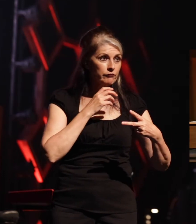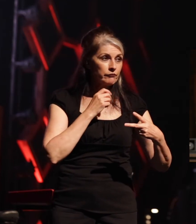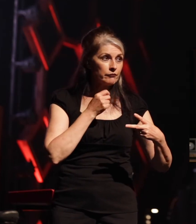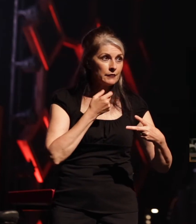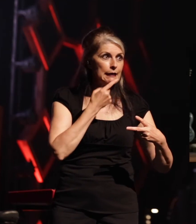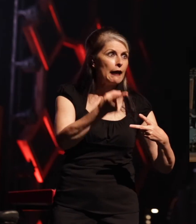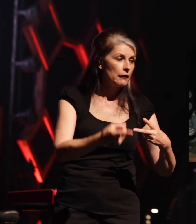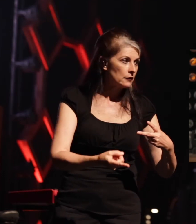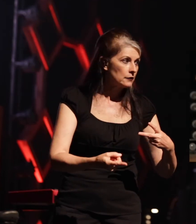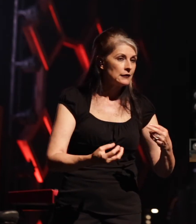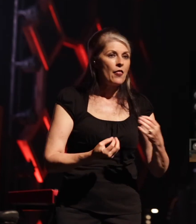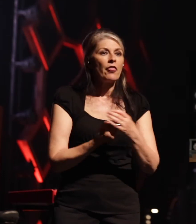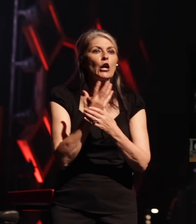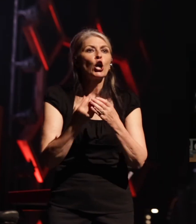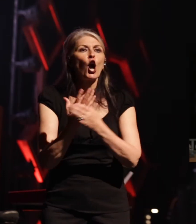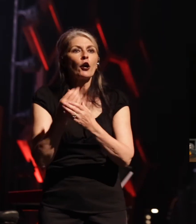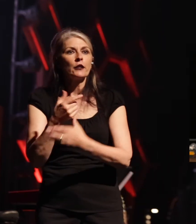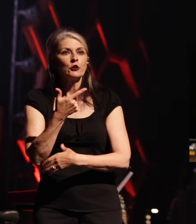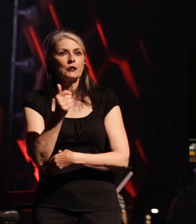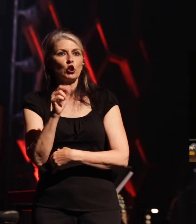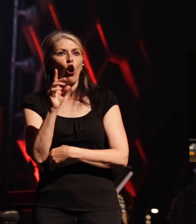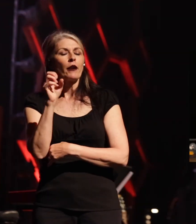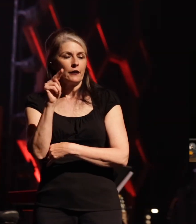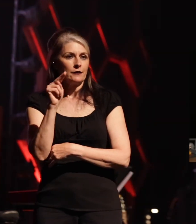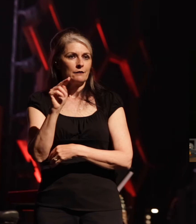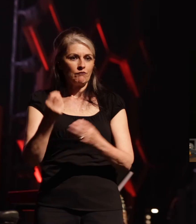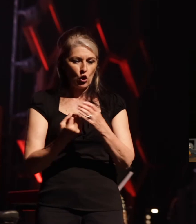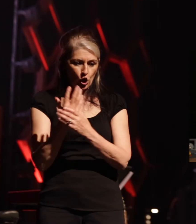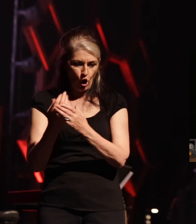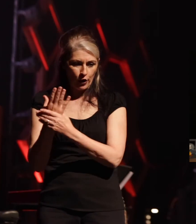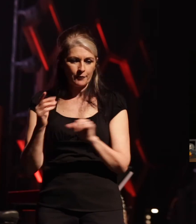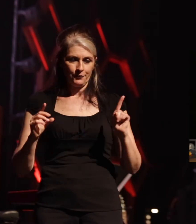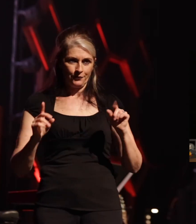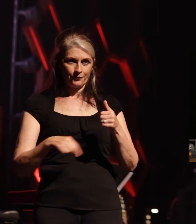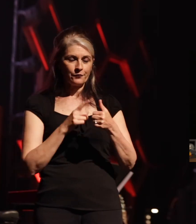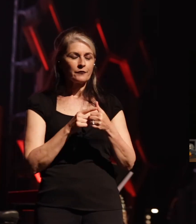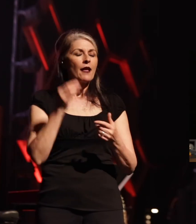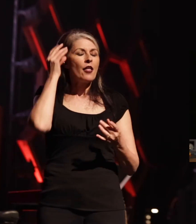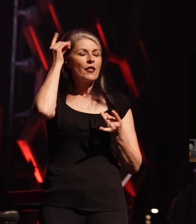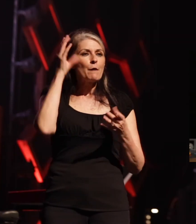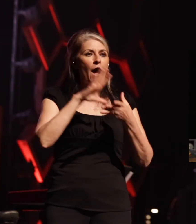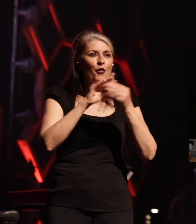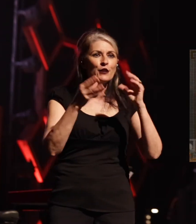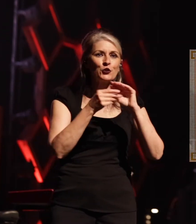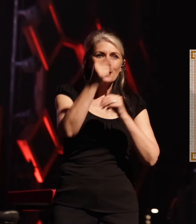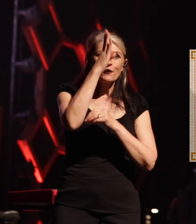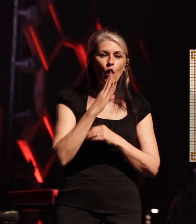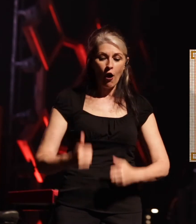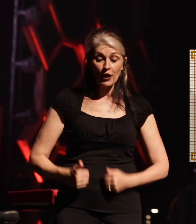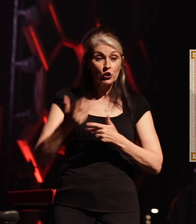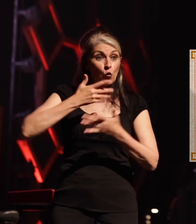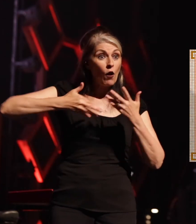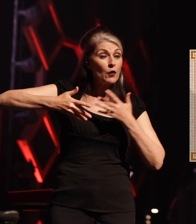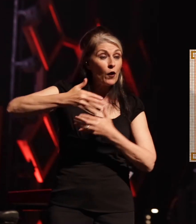garden. That was the first time. Heard someone say that. So let's even think about just like the story of God dwelling with us. Chapter